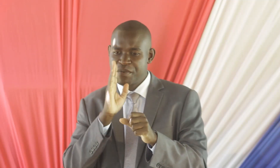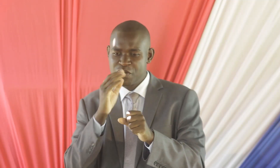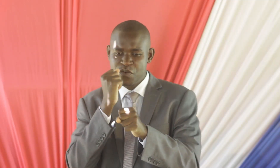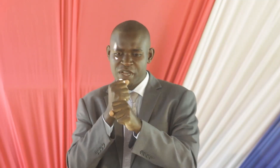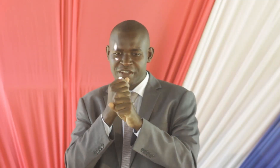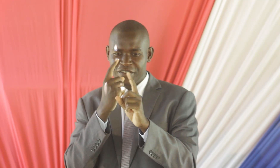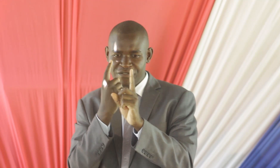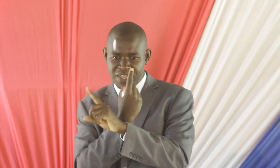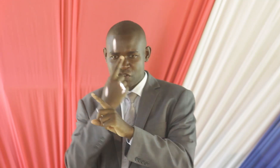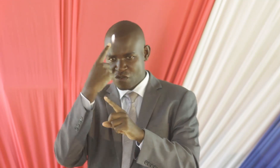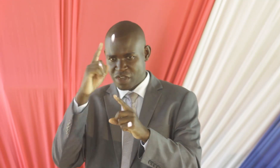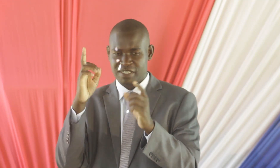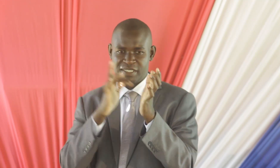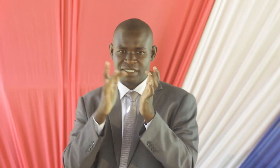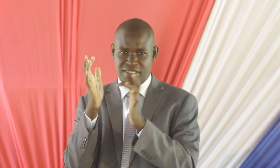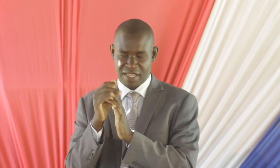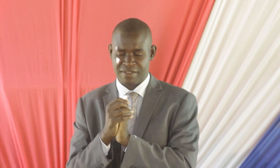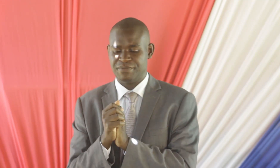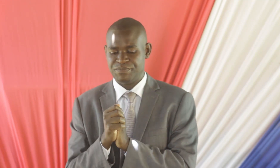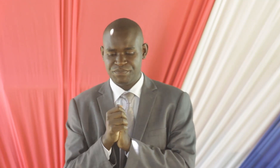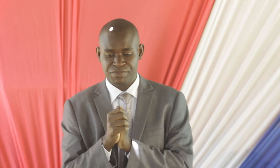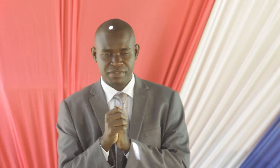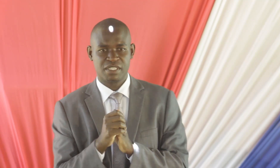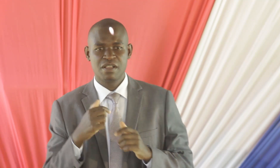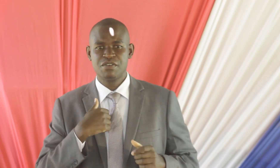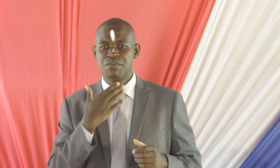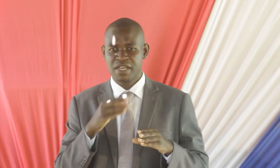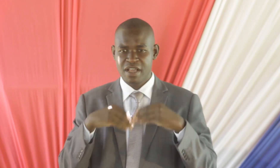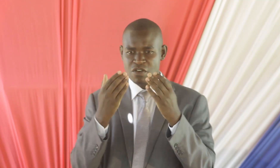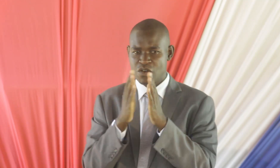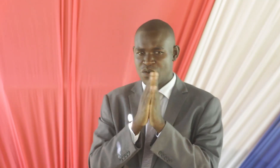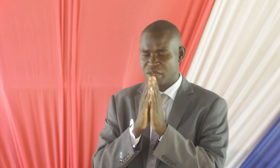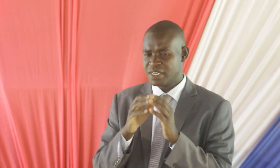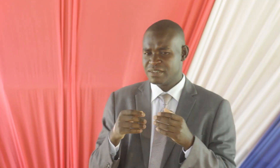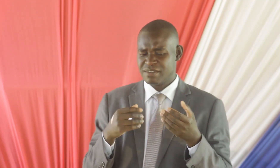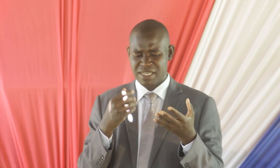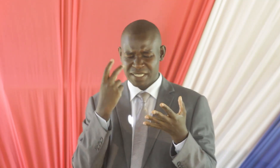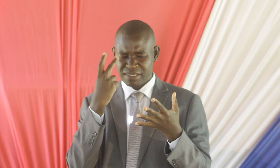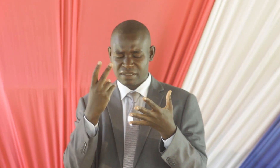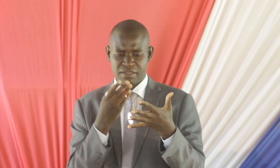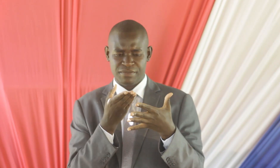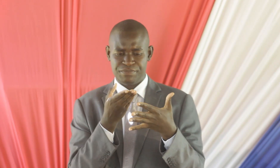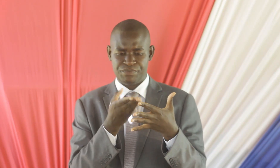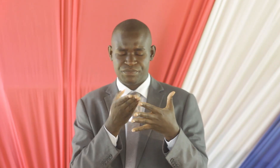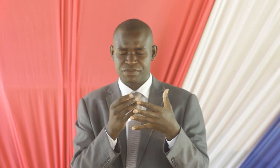So everyone can make a change. That is the topic of my sermon. Let